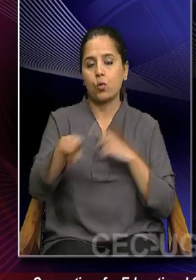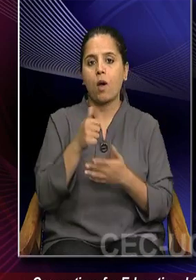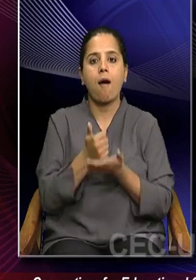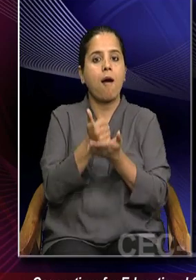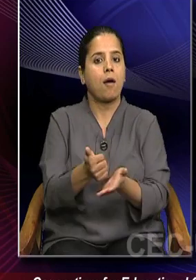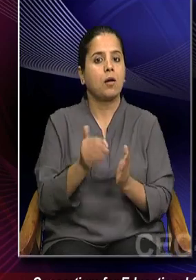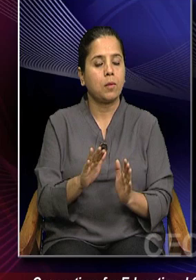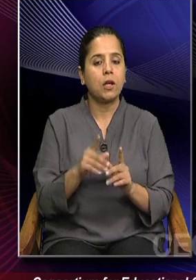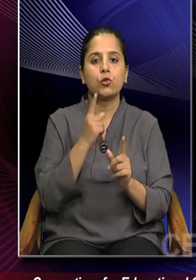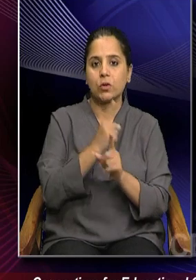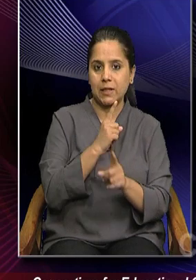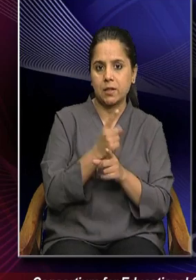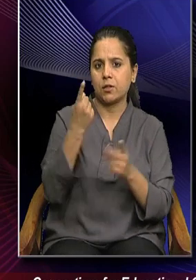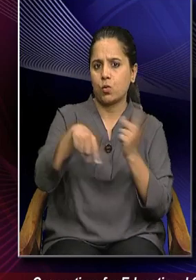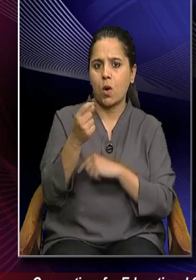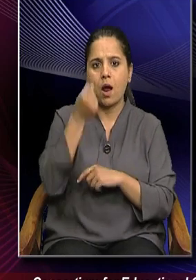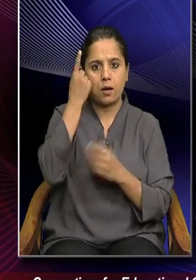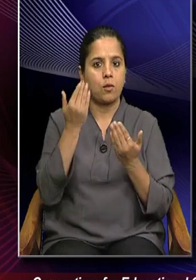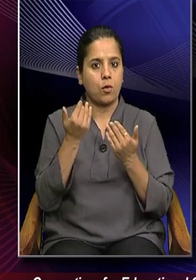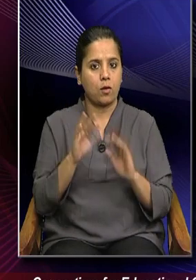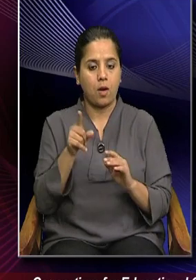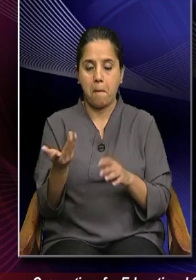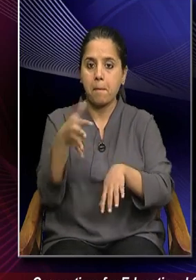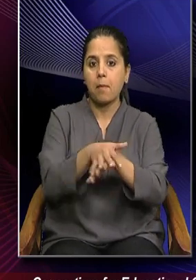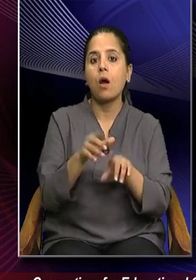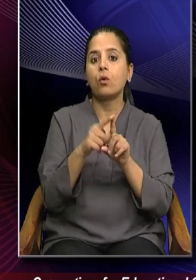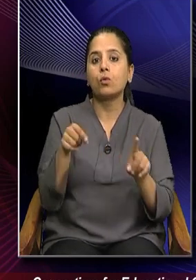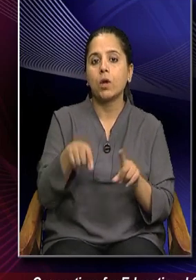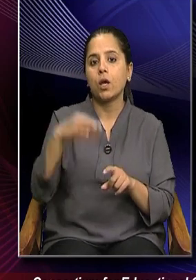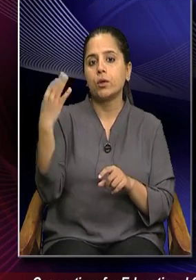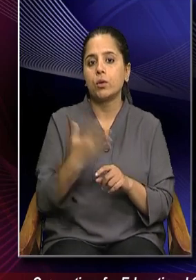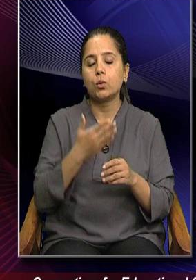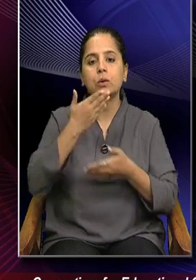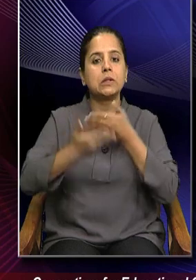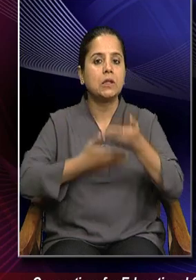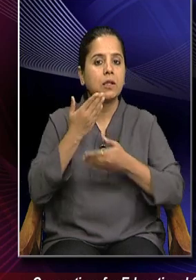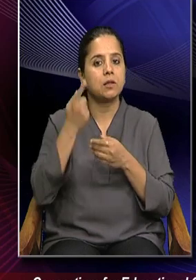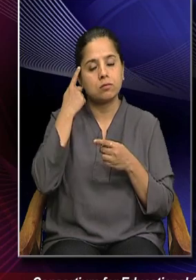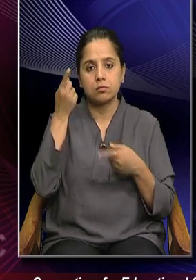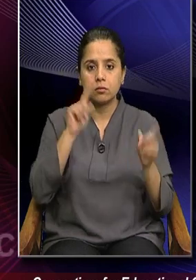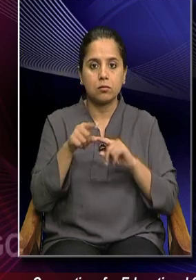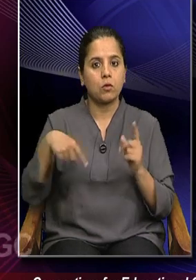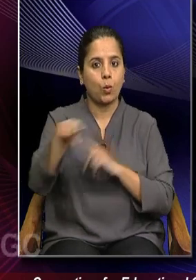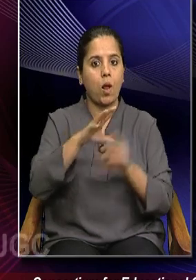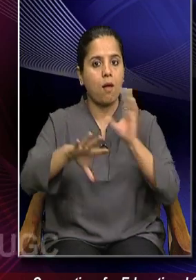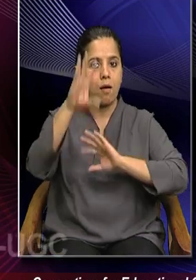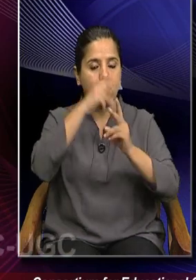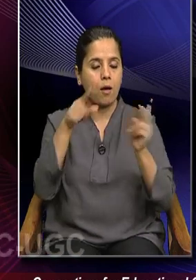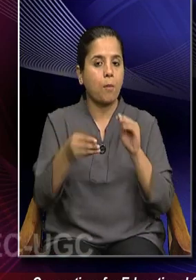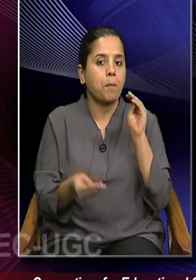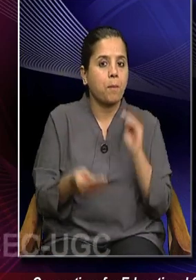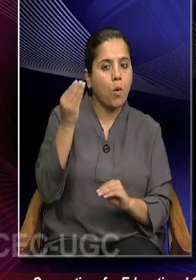help the teachers understand and apply the new teaching strategies that will make the learning